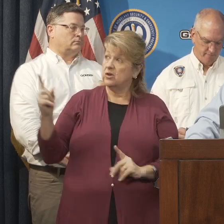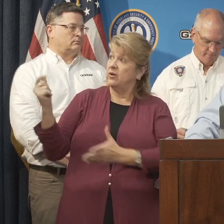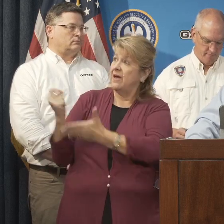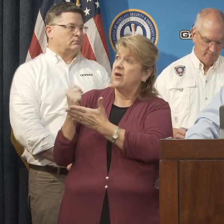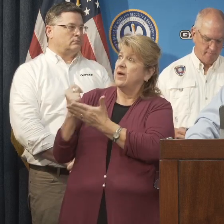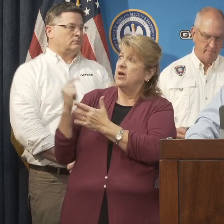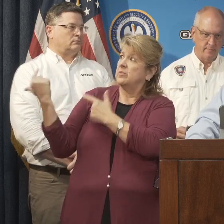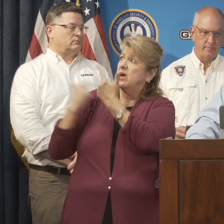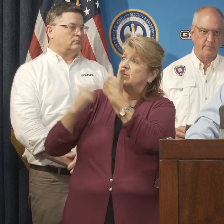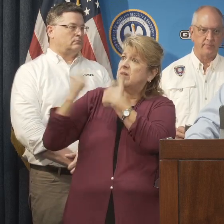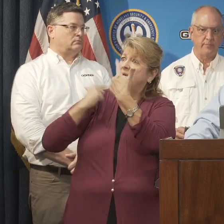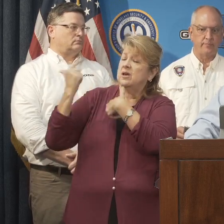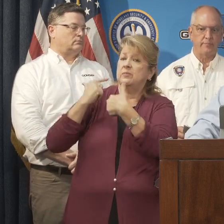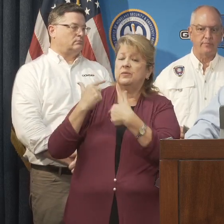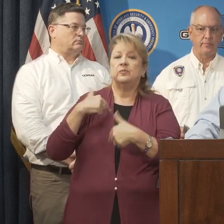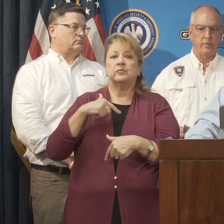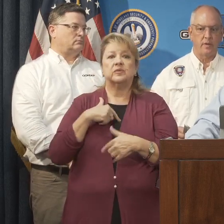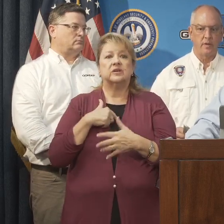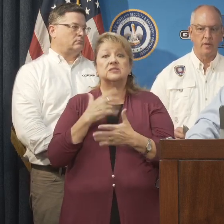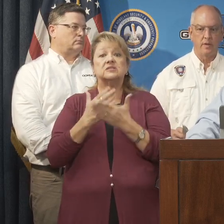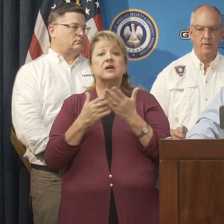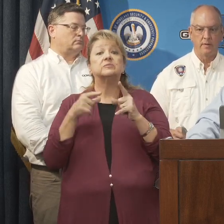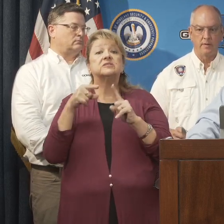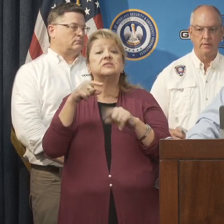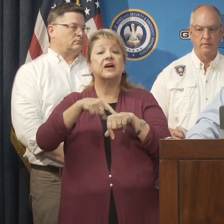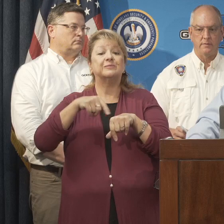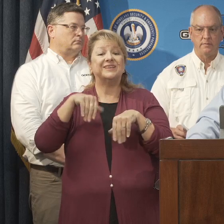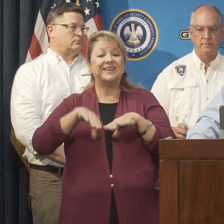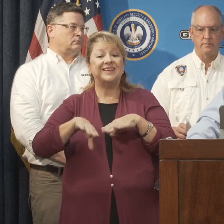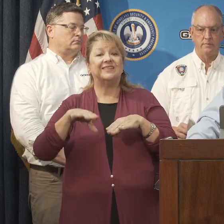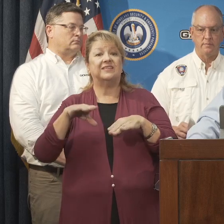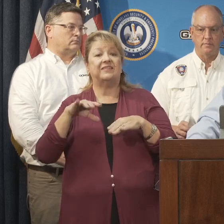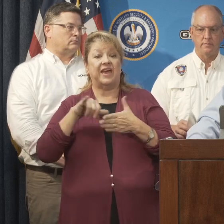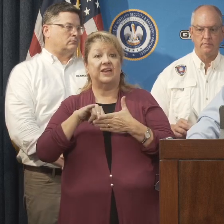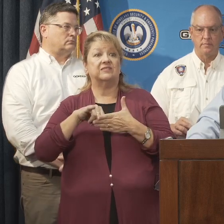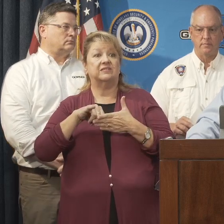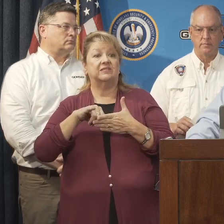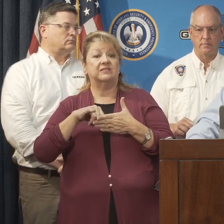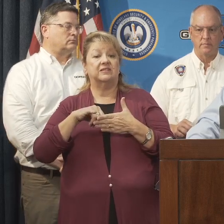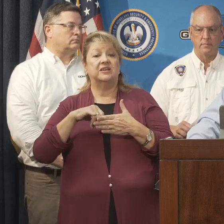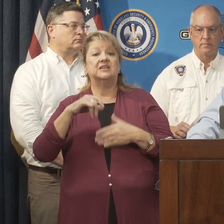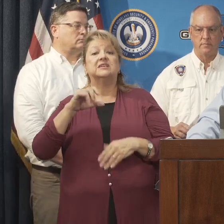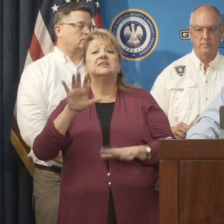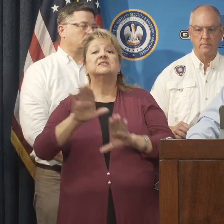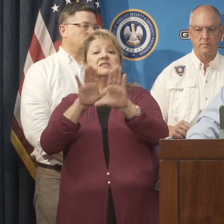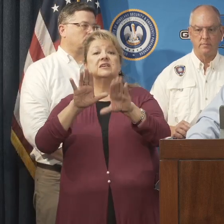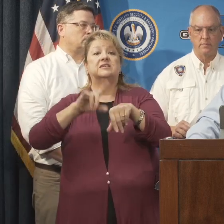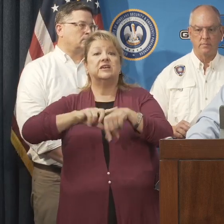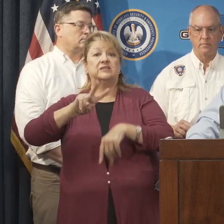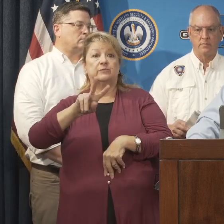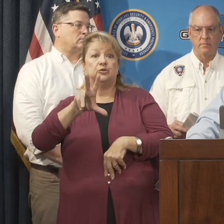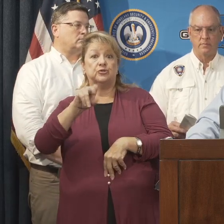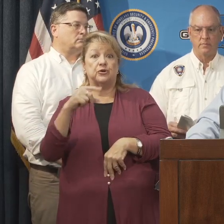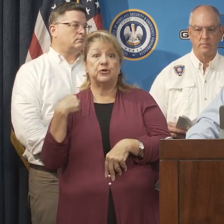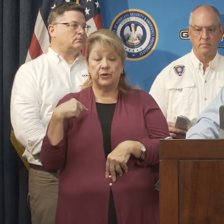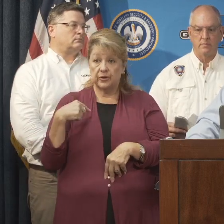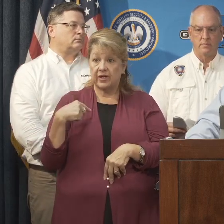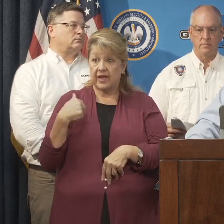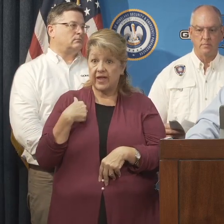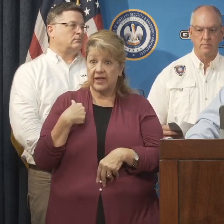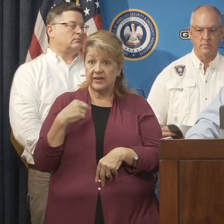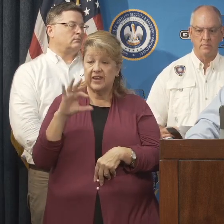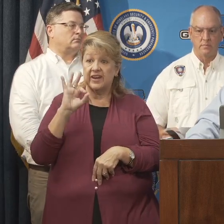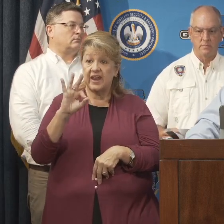keeps coming, we have reached points during the firefight. Sunday at 2:30, we had